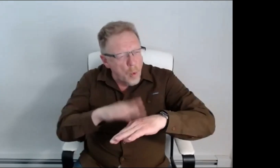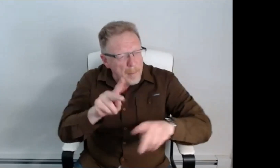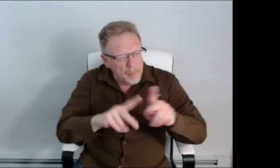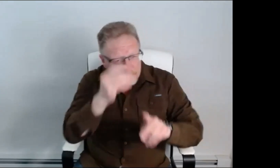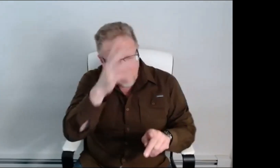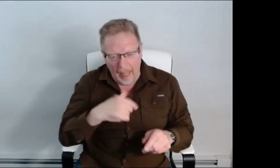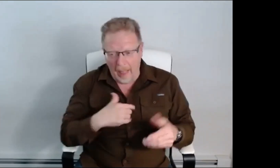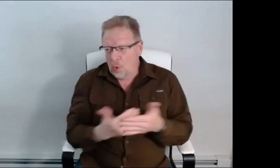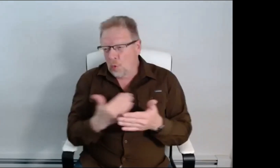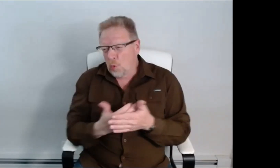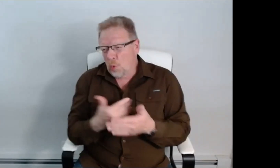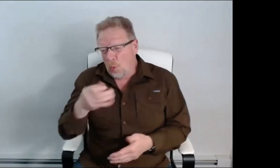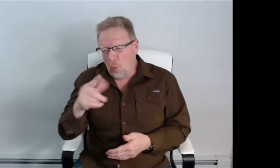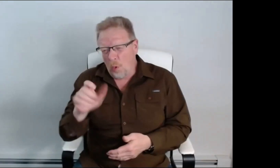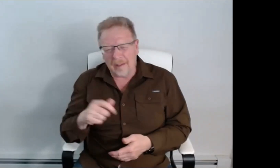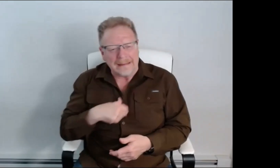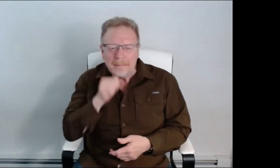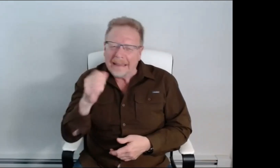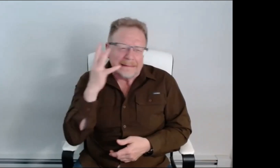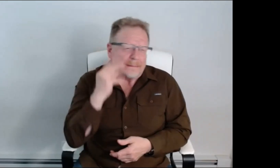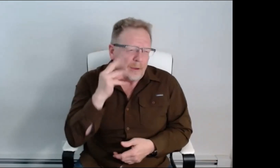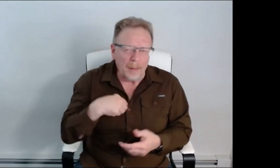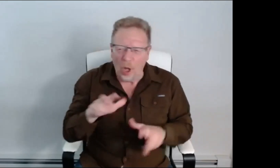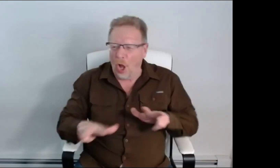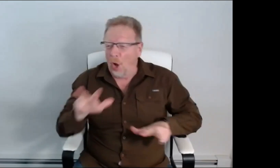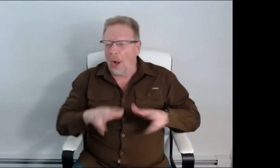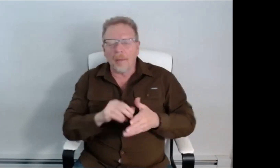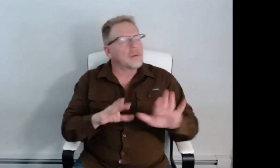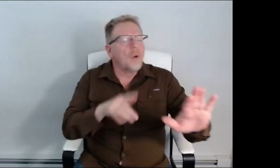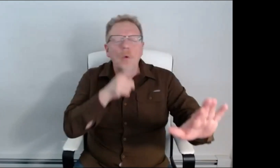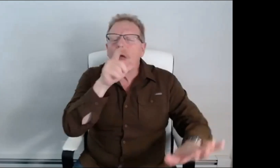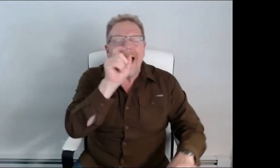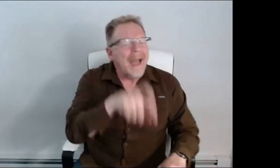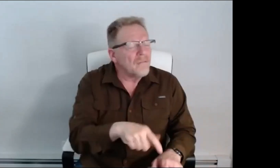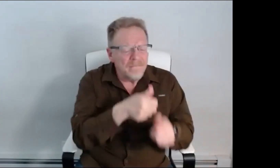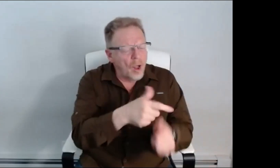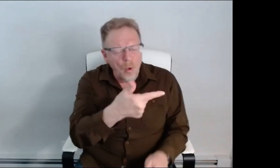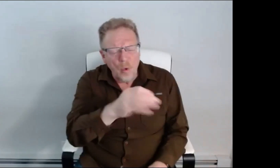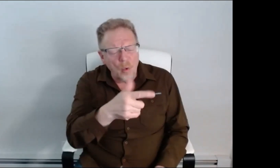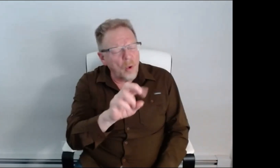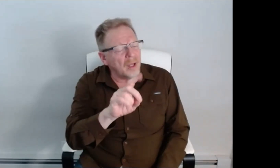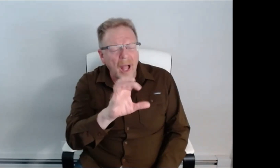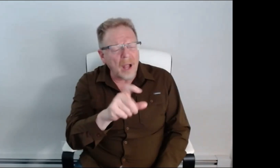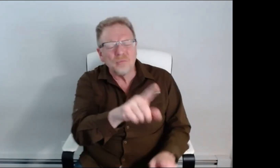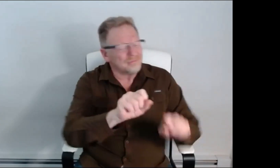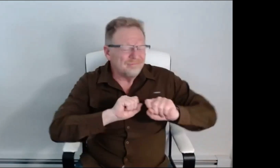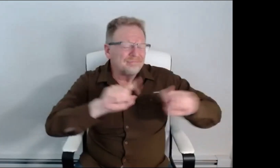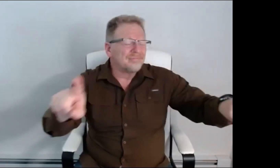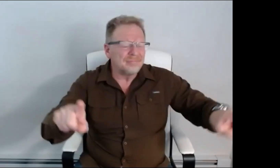to Google Docs. I'm just learning how to use No, it. it doesn't have to be Google Docs. Just send it and we can make comments on it. Oh, okay,